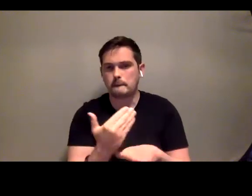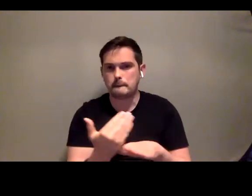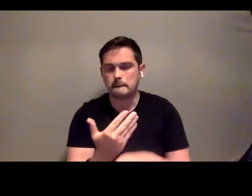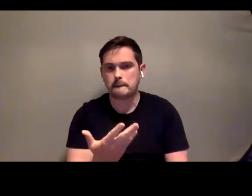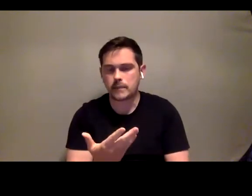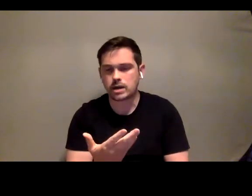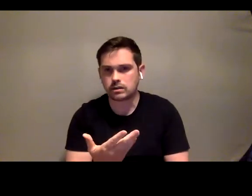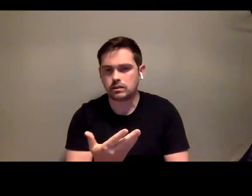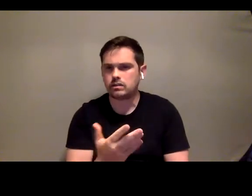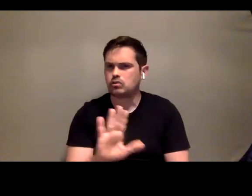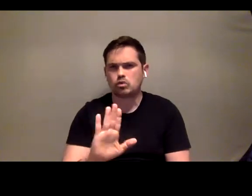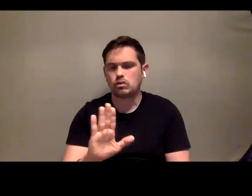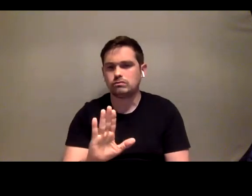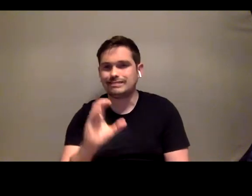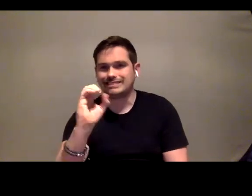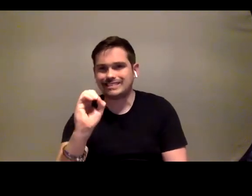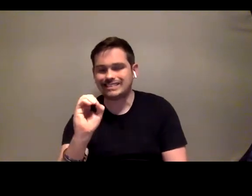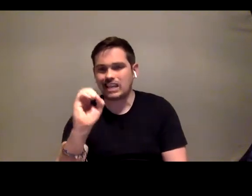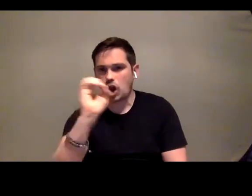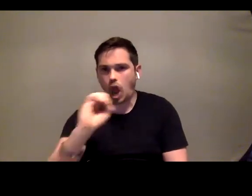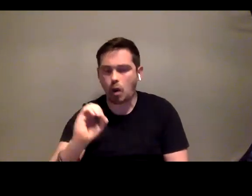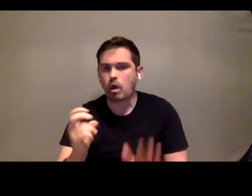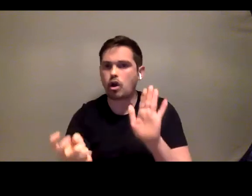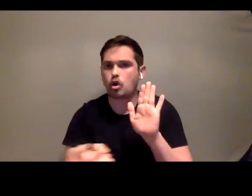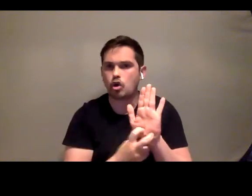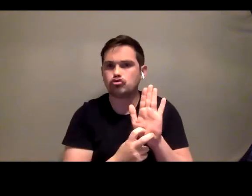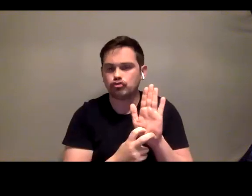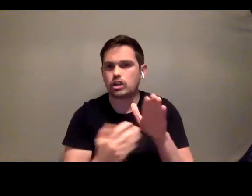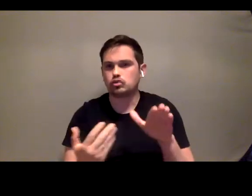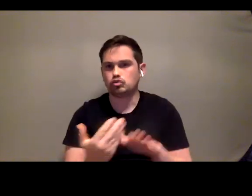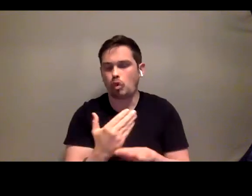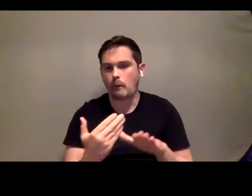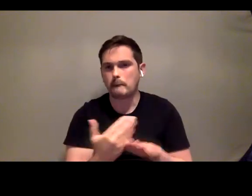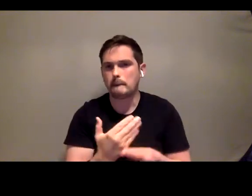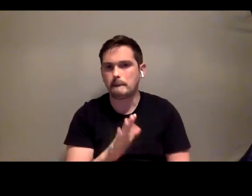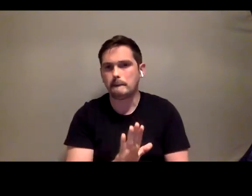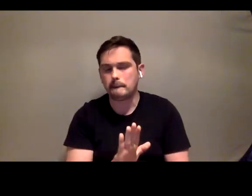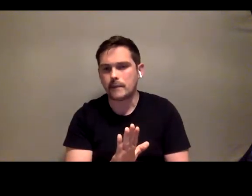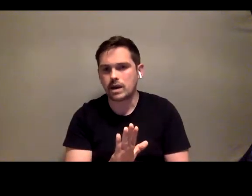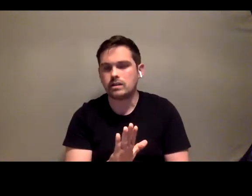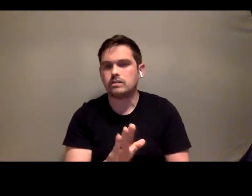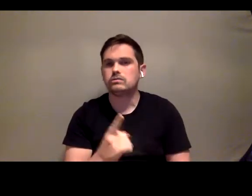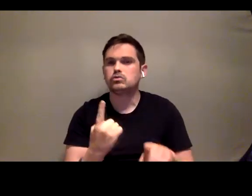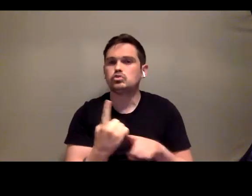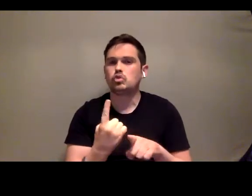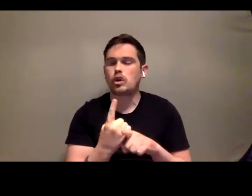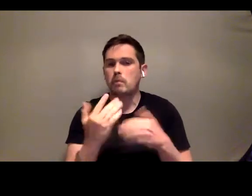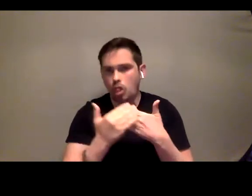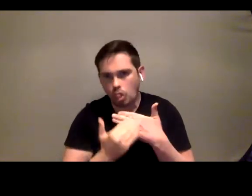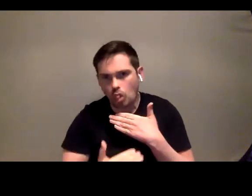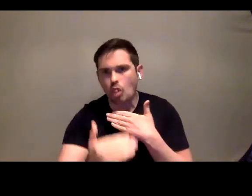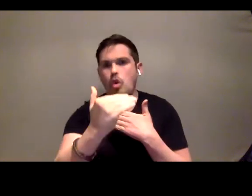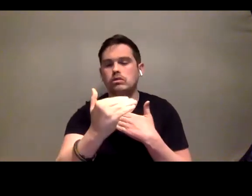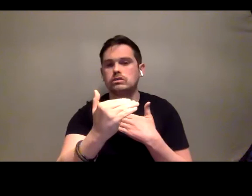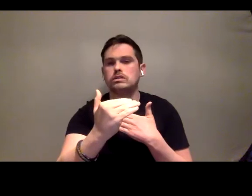in 0 hours contracts jobs to fulfill a short-term need to decarbonize our economy. We're talking about long-term,